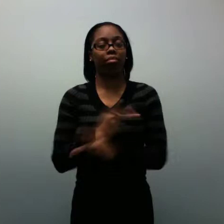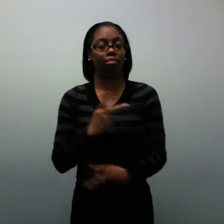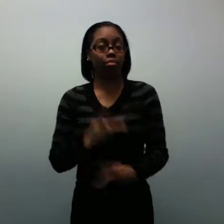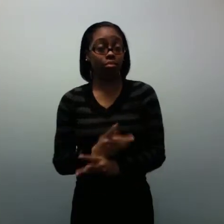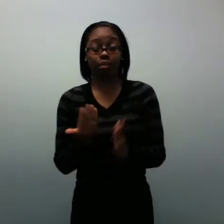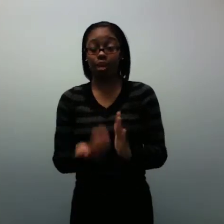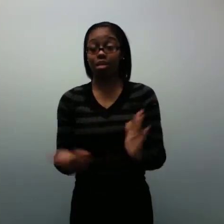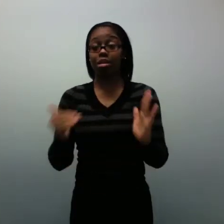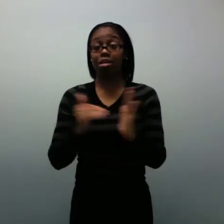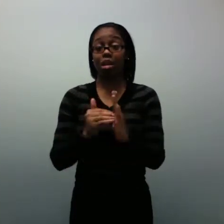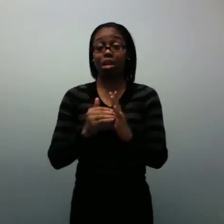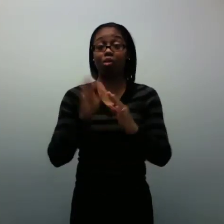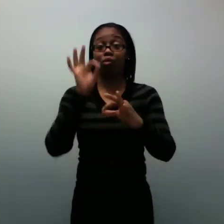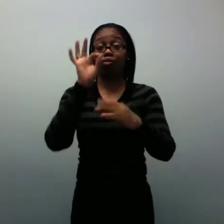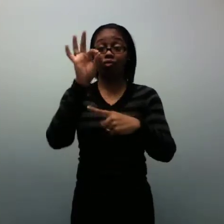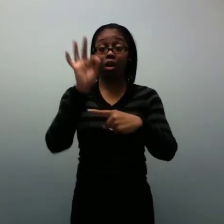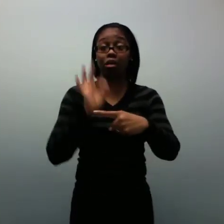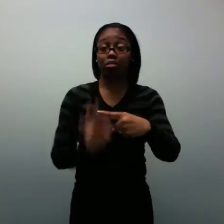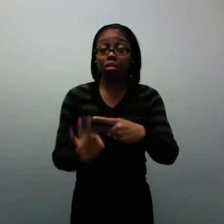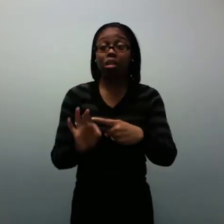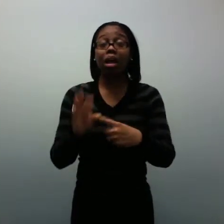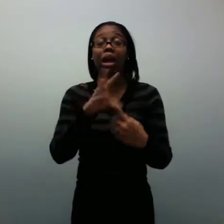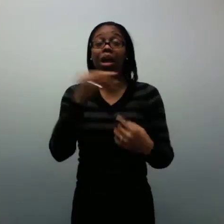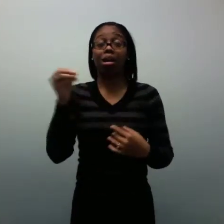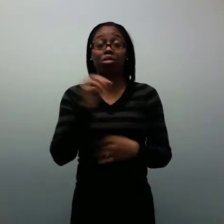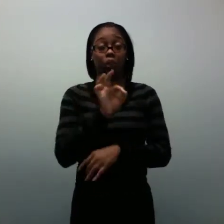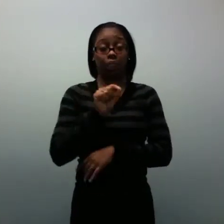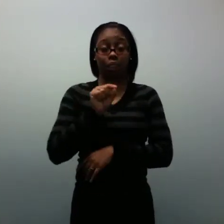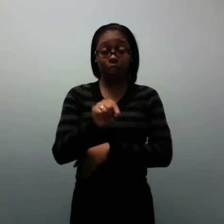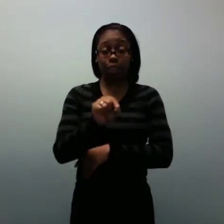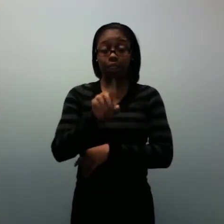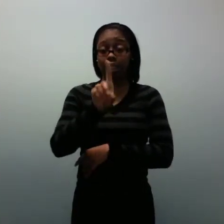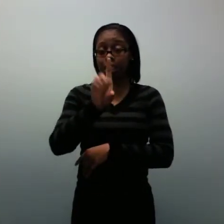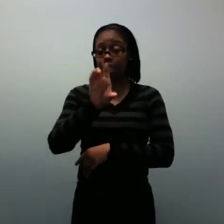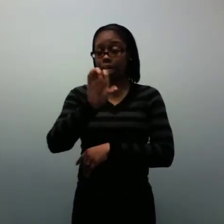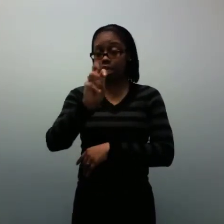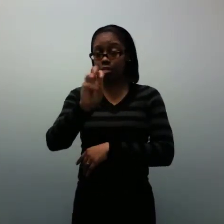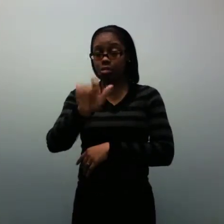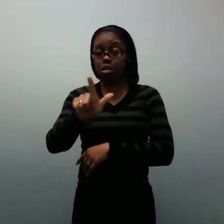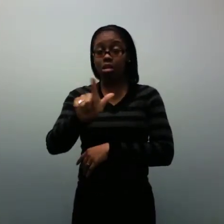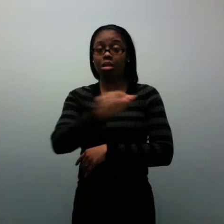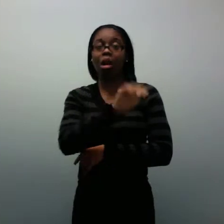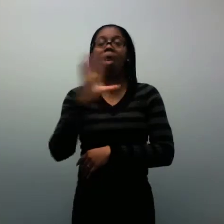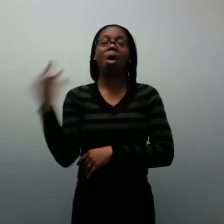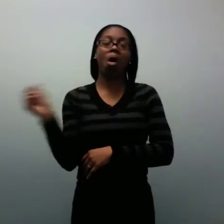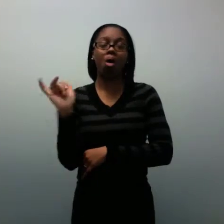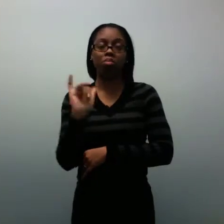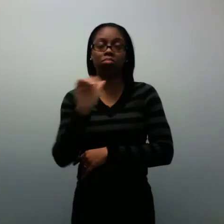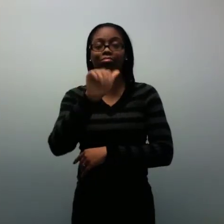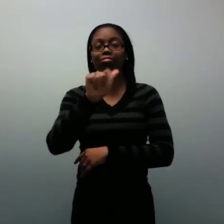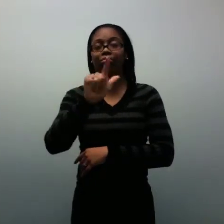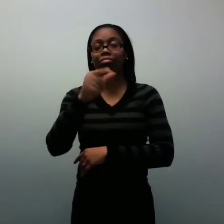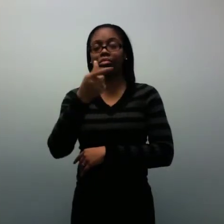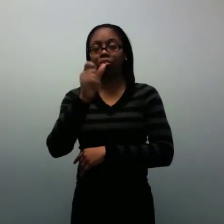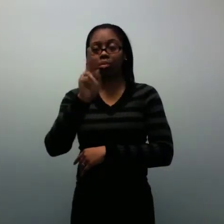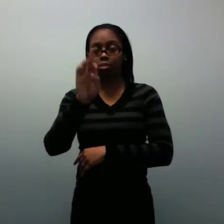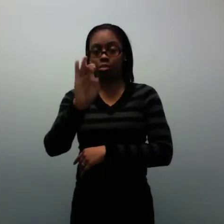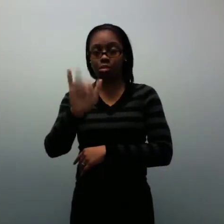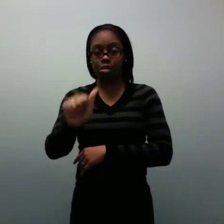fractions, decimals, even into algebra, understanding what multiplication is can be very helpful. Notice, multiplication